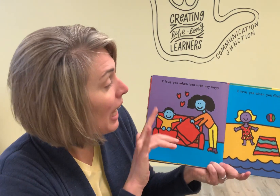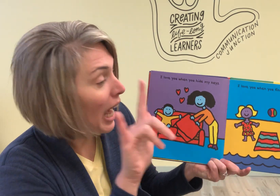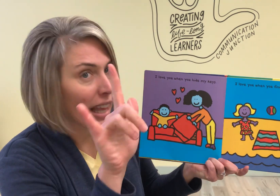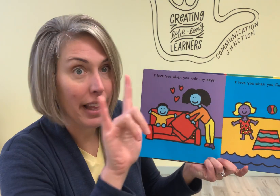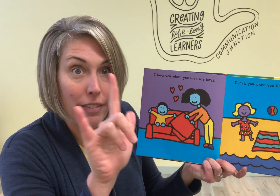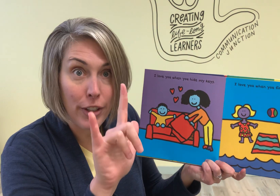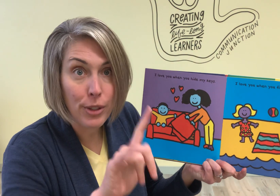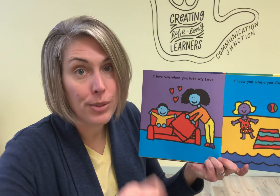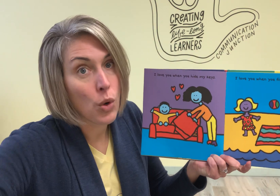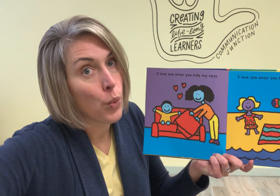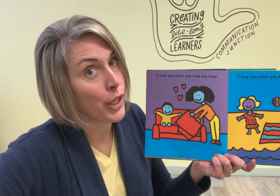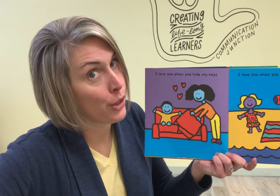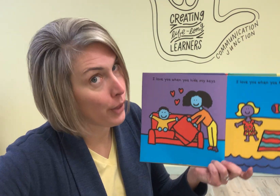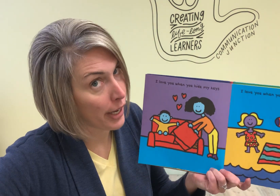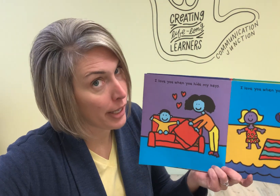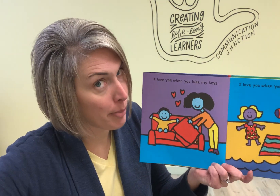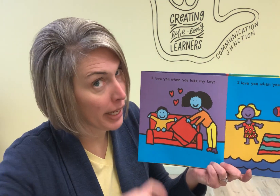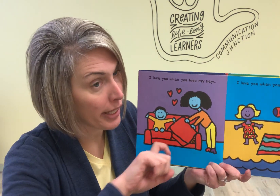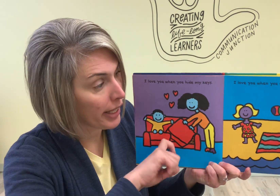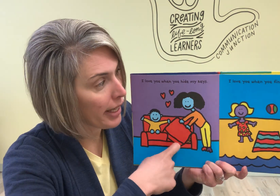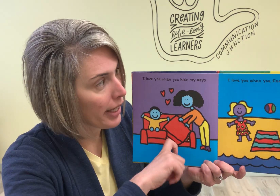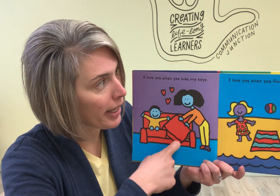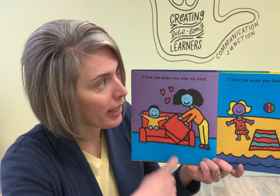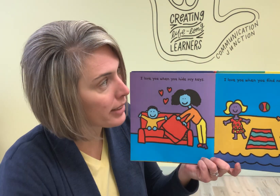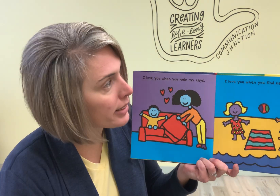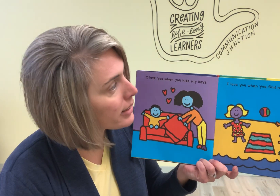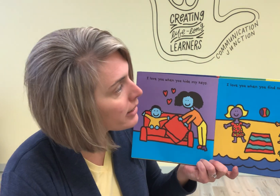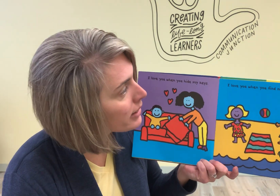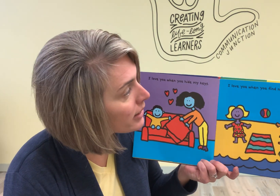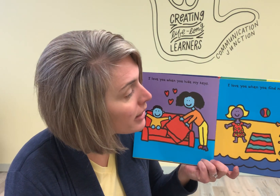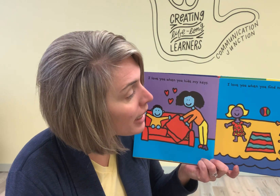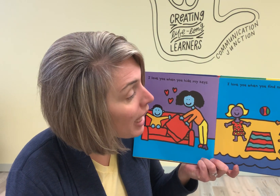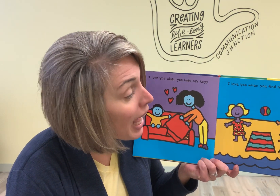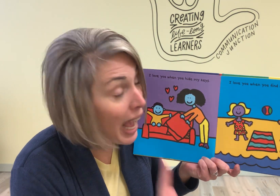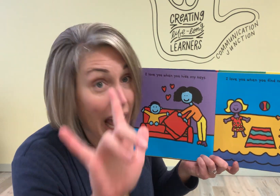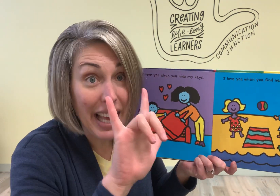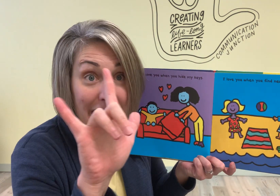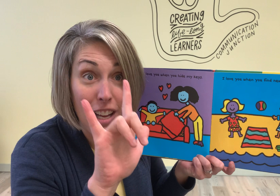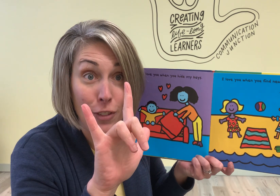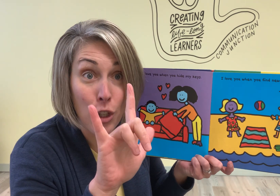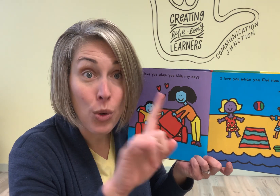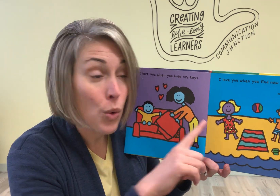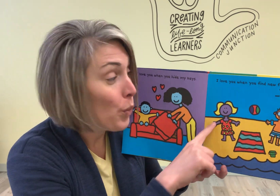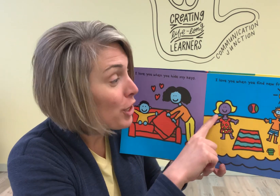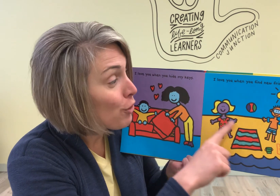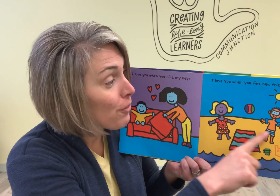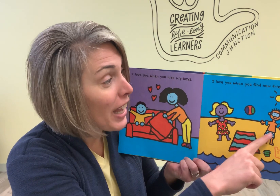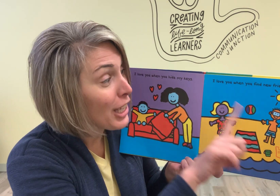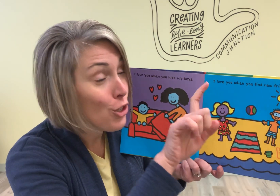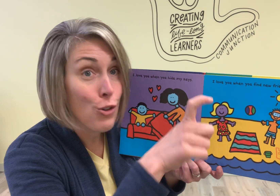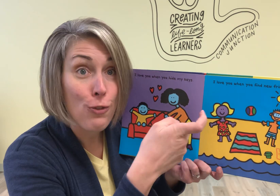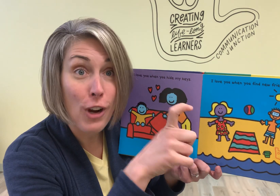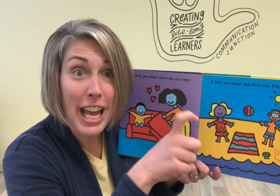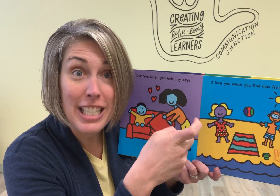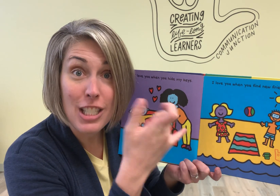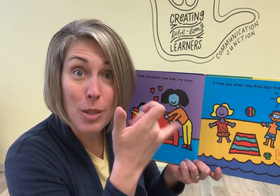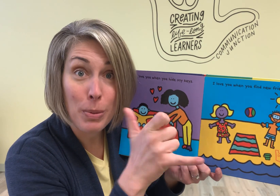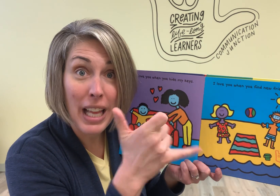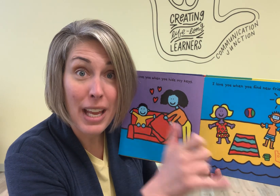I love you when you hide my keys. I love you when you find new friends to play